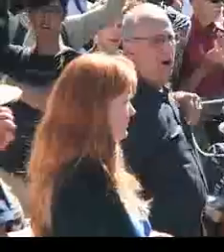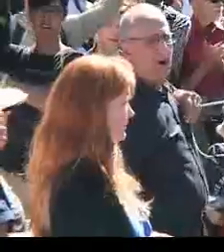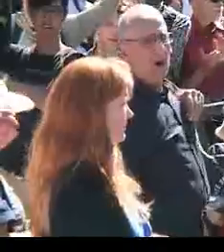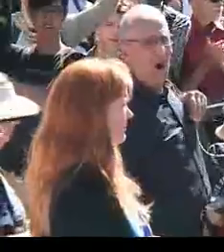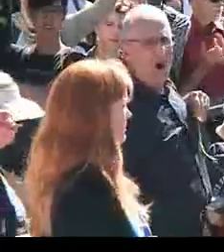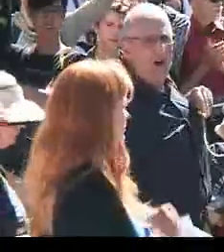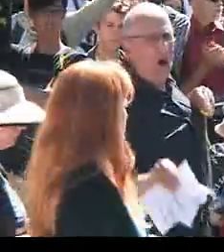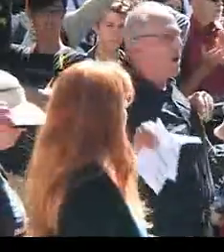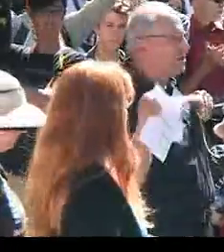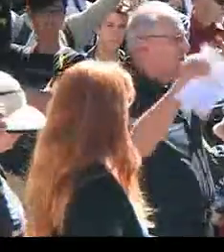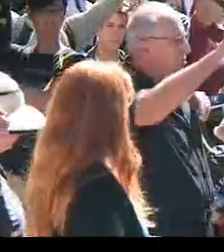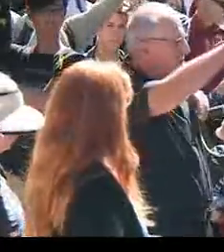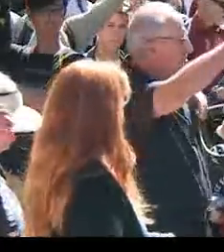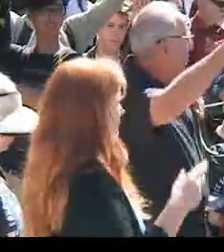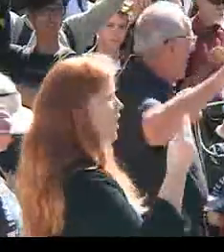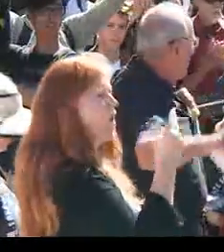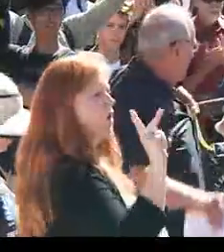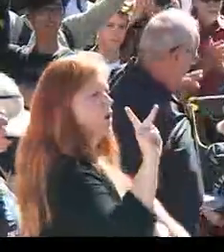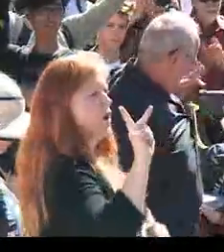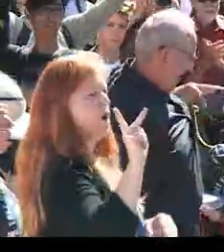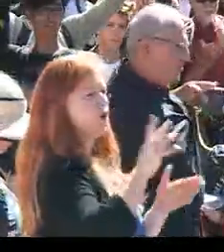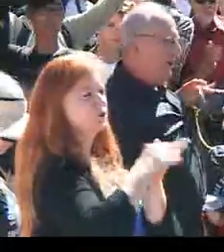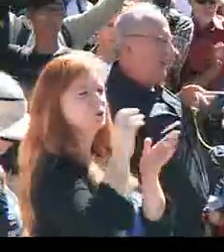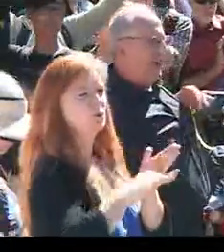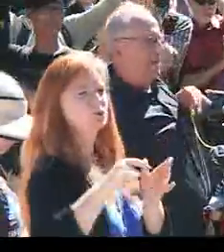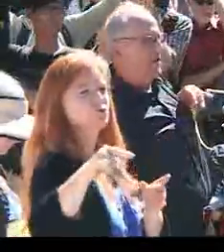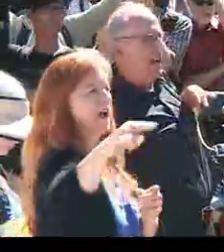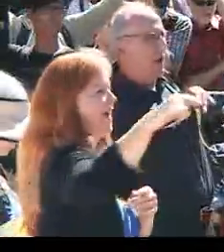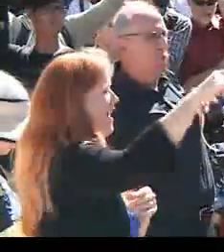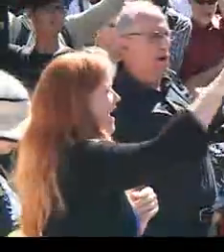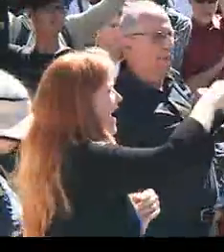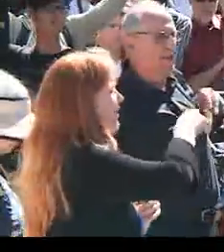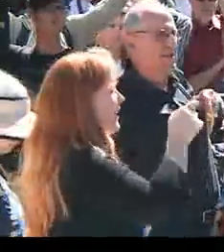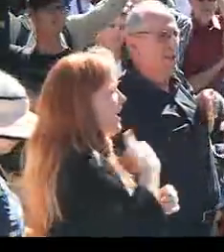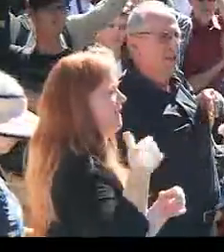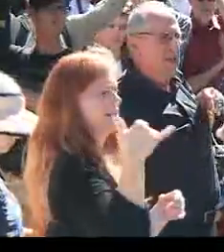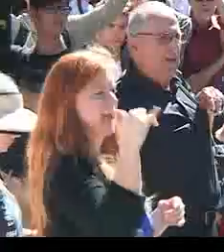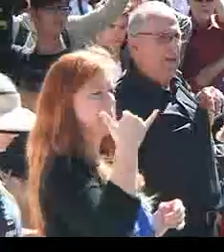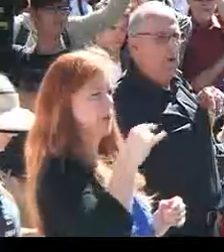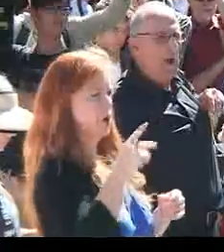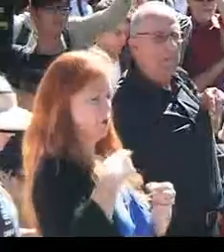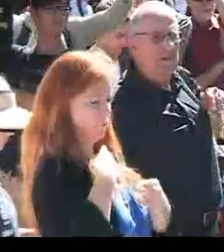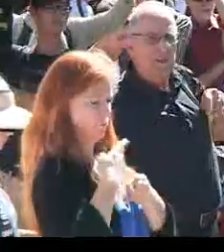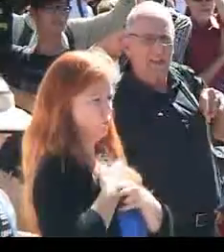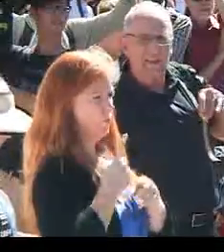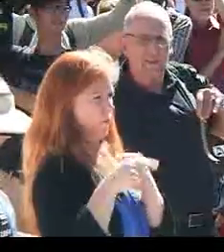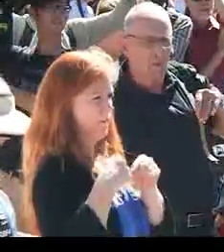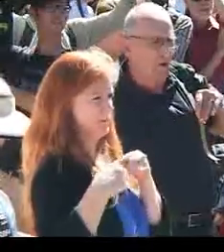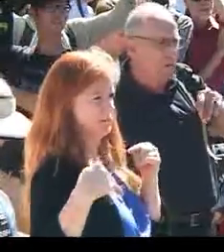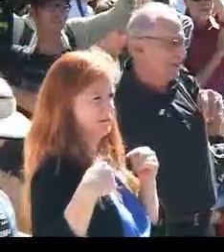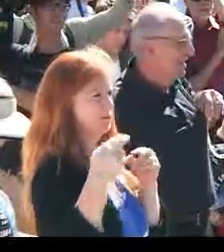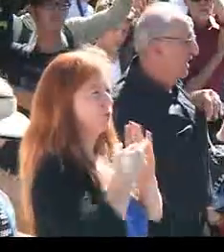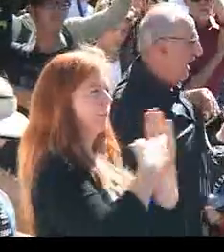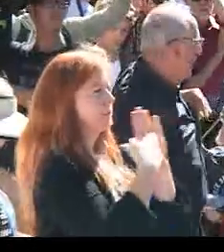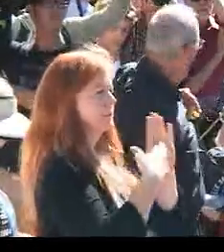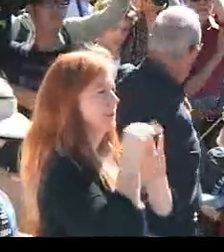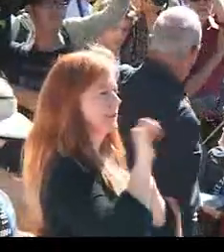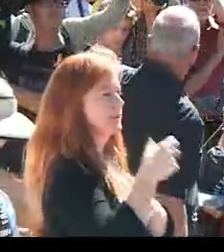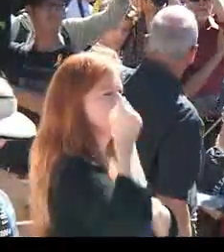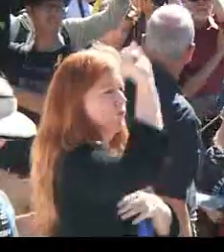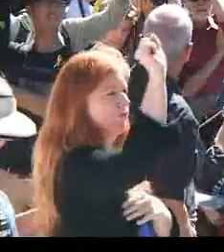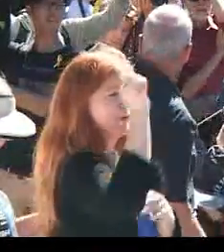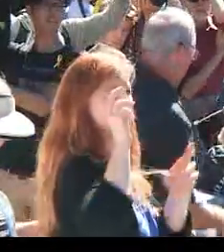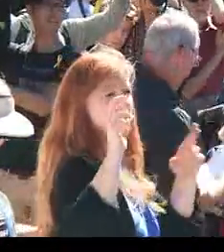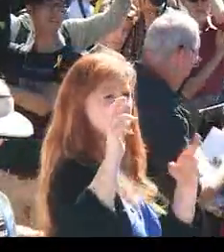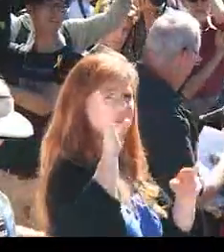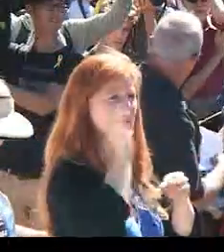There are Hong Kong students around the plaza. They have yellow ribbons that represent this movement. I'm hoping